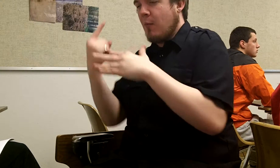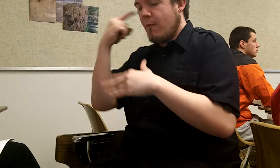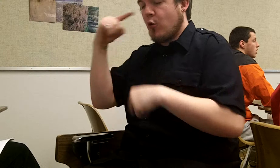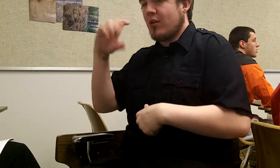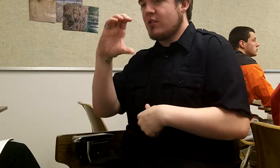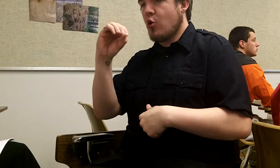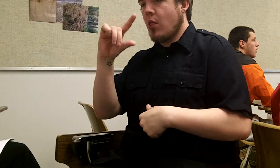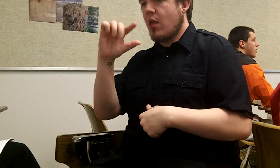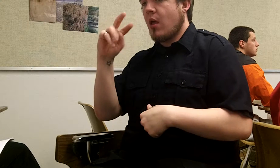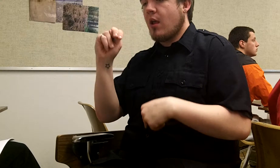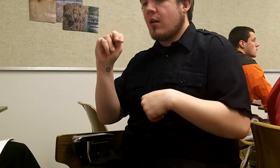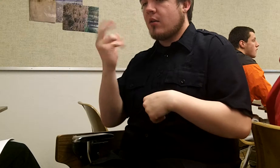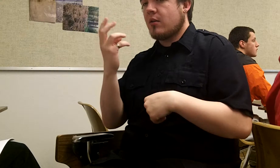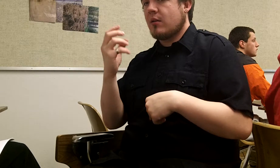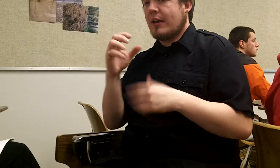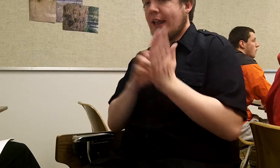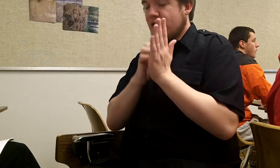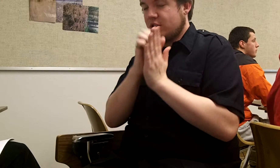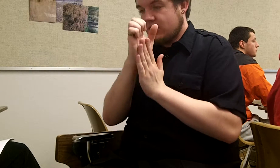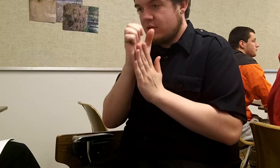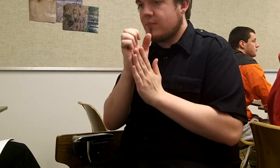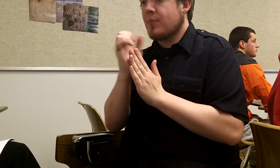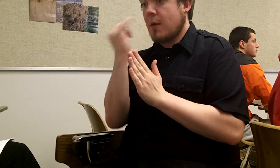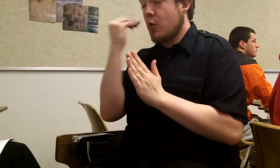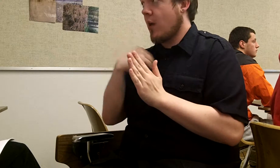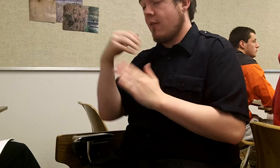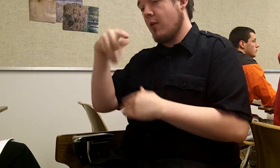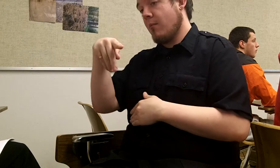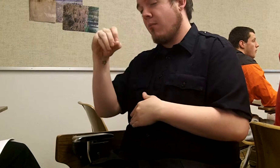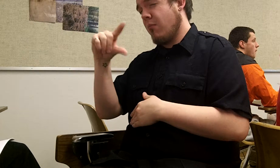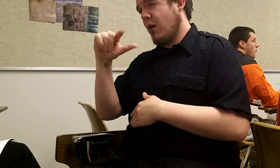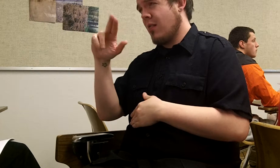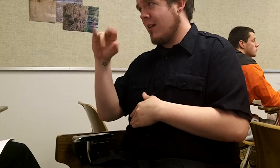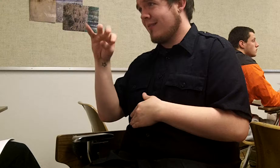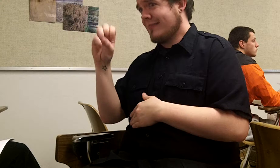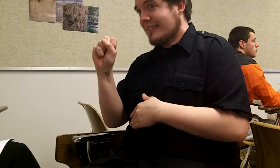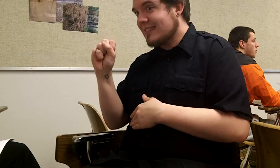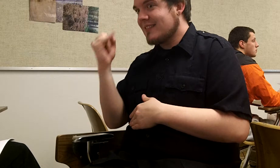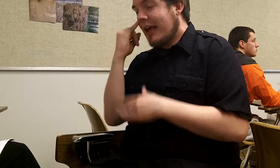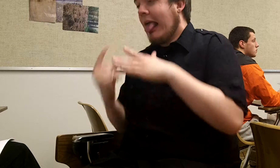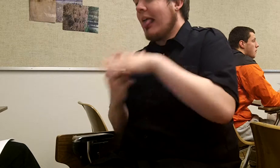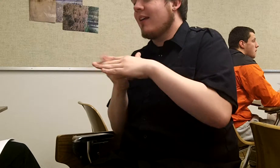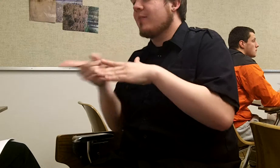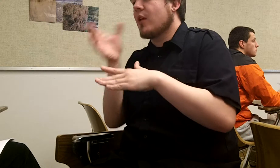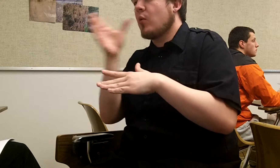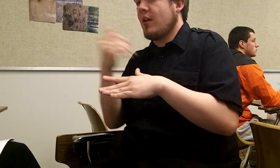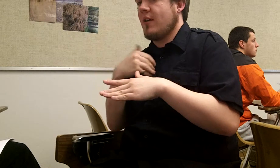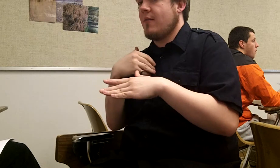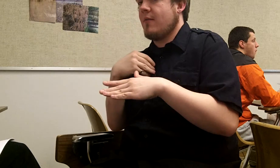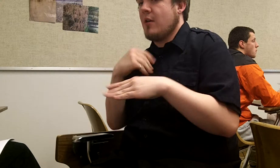polyps forming that become cancerous, almost always, when colon cancer has developed, if you do a biopsy of those